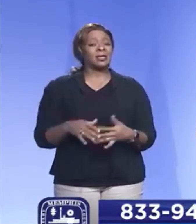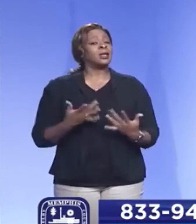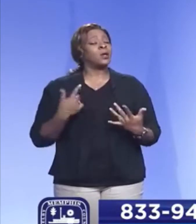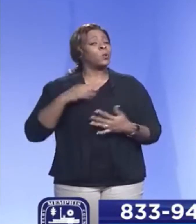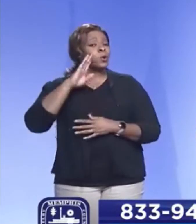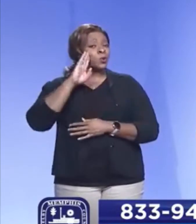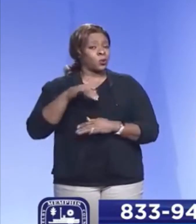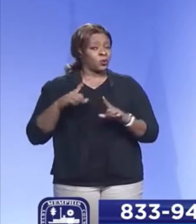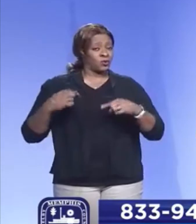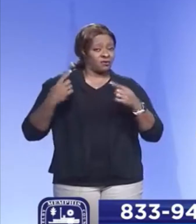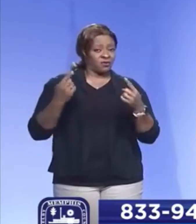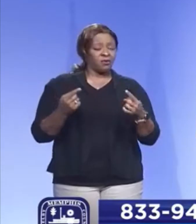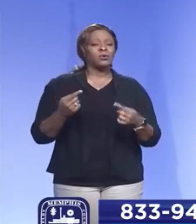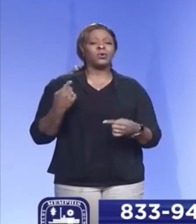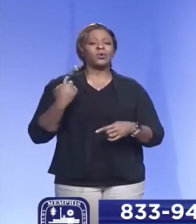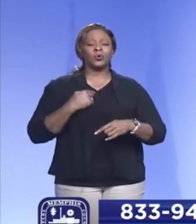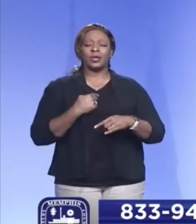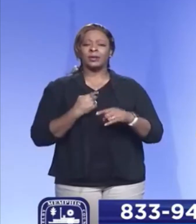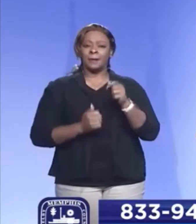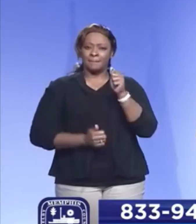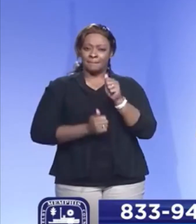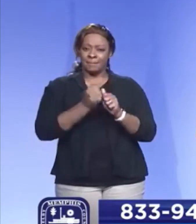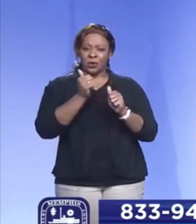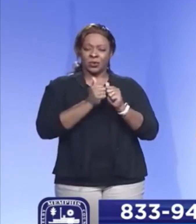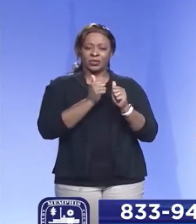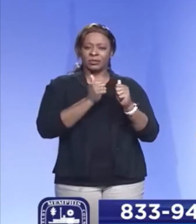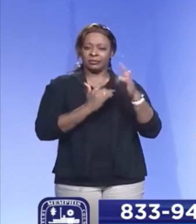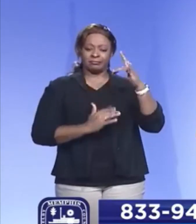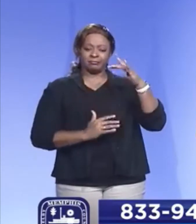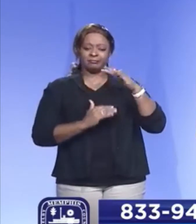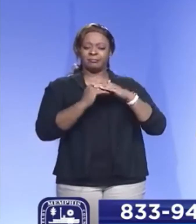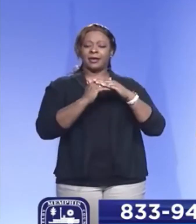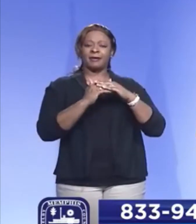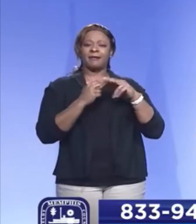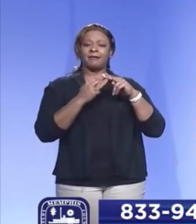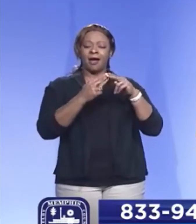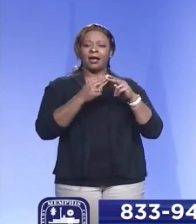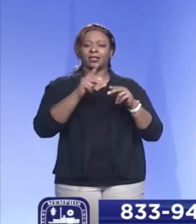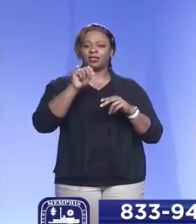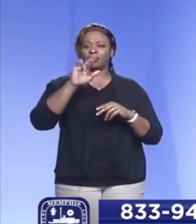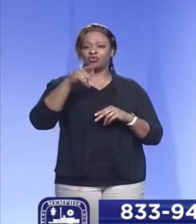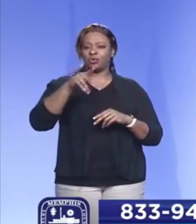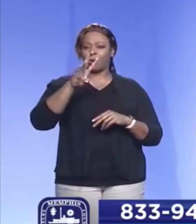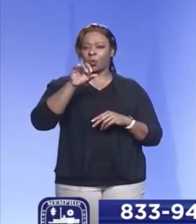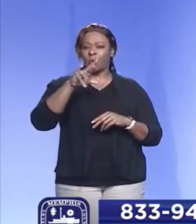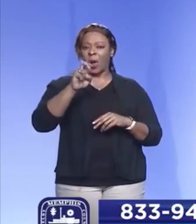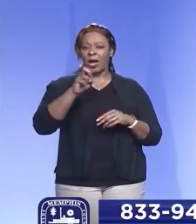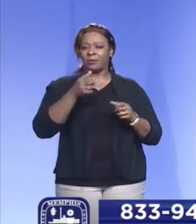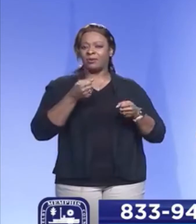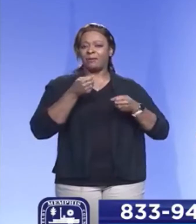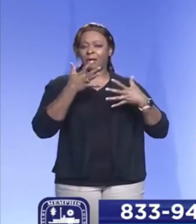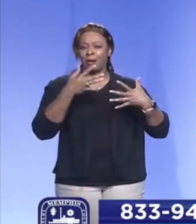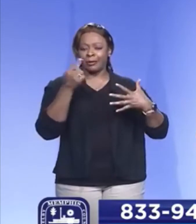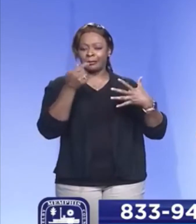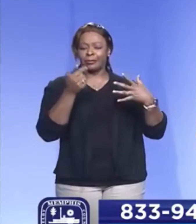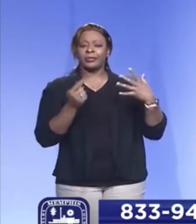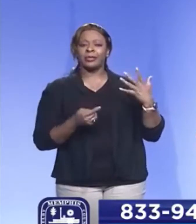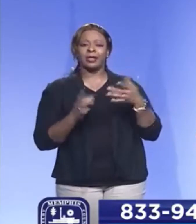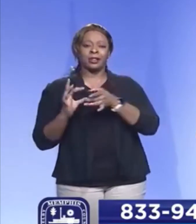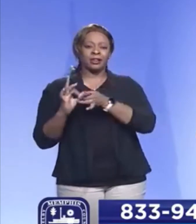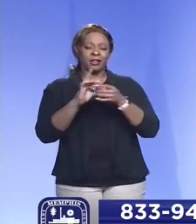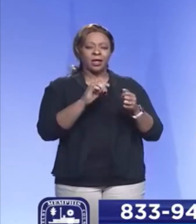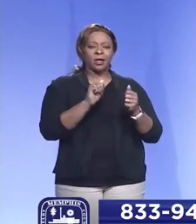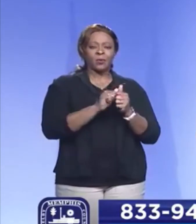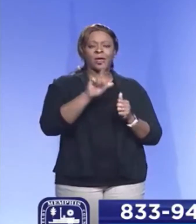know, we had reached the majority of what we had identified as tripwires prior to Labor Day, with the exception